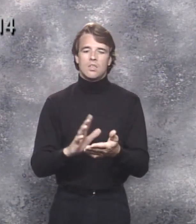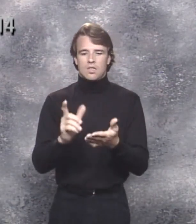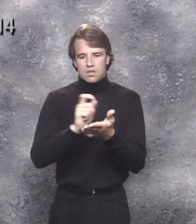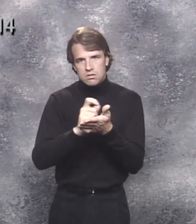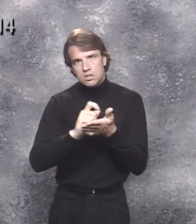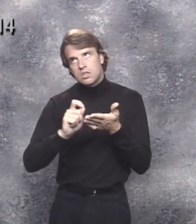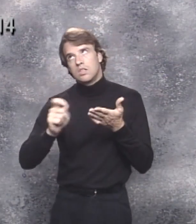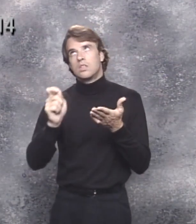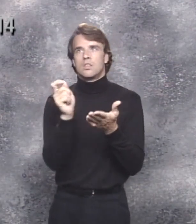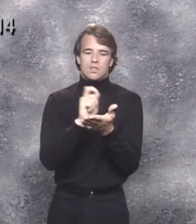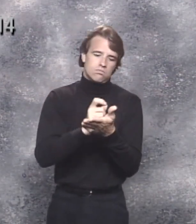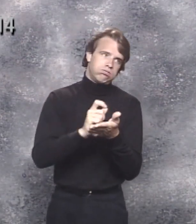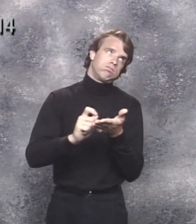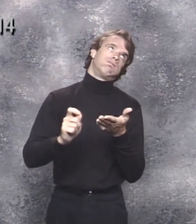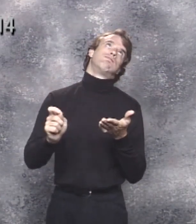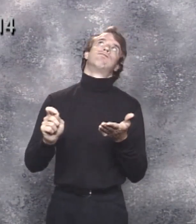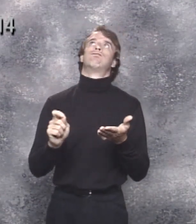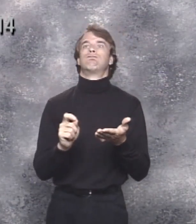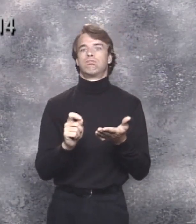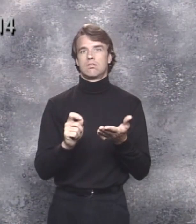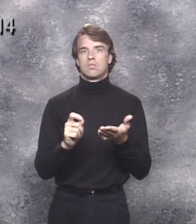Paper, paper, right, right.